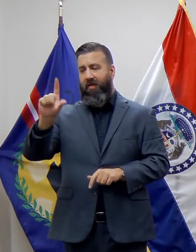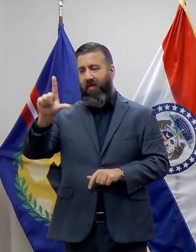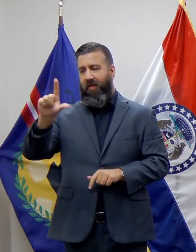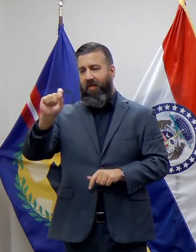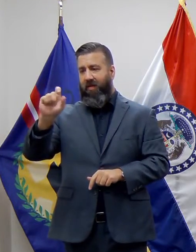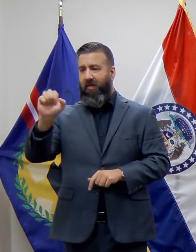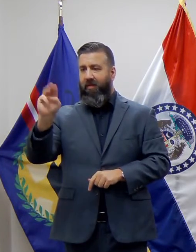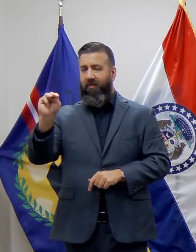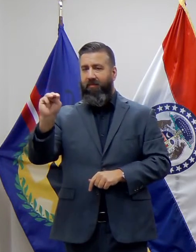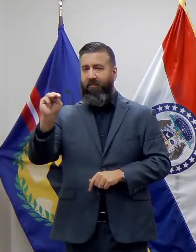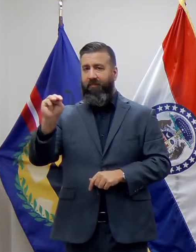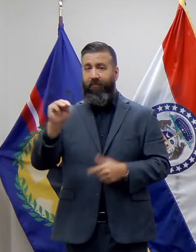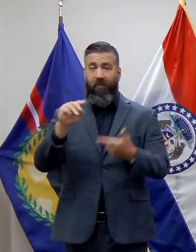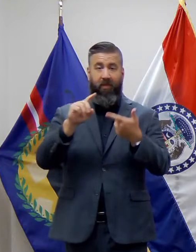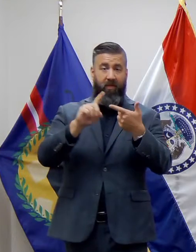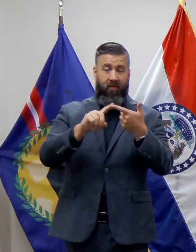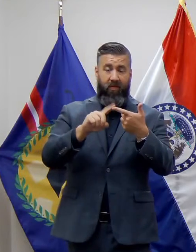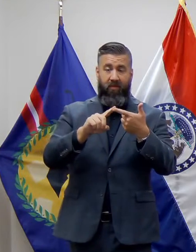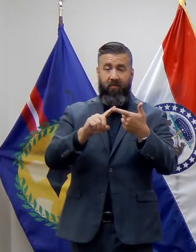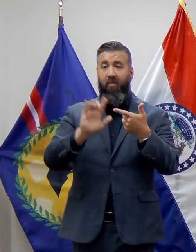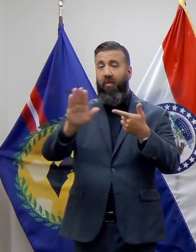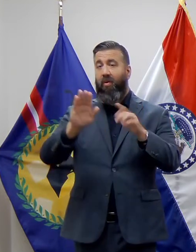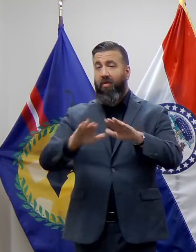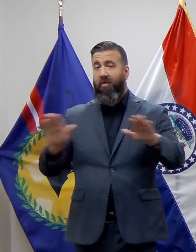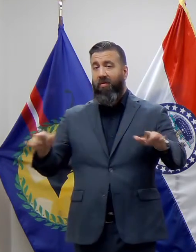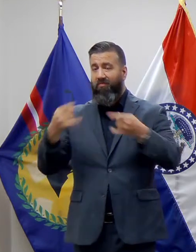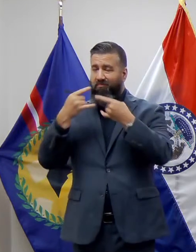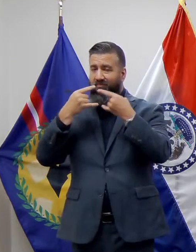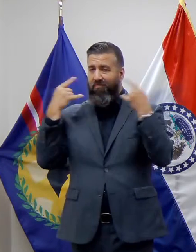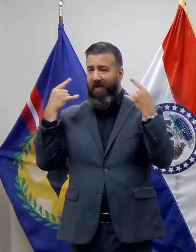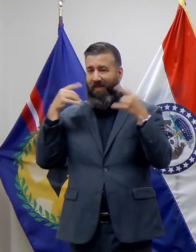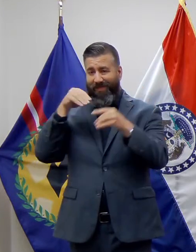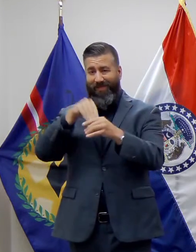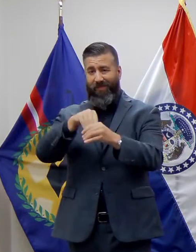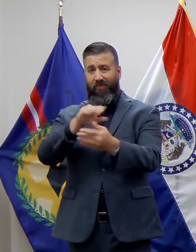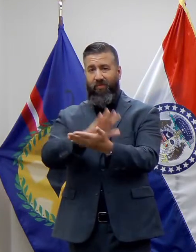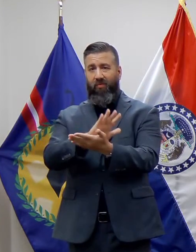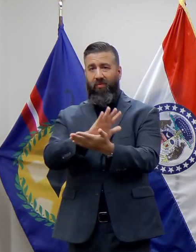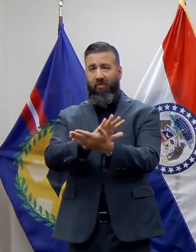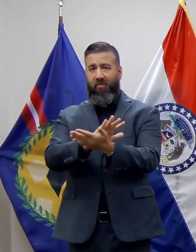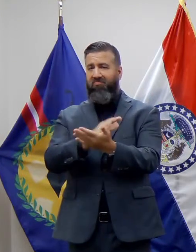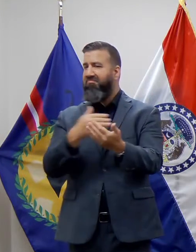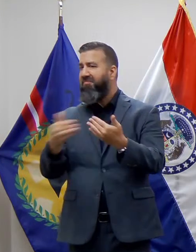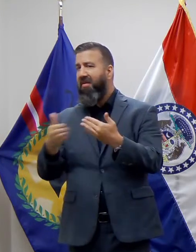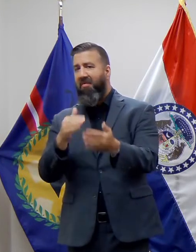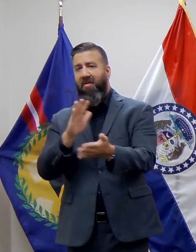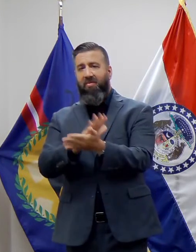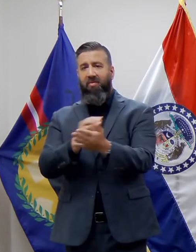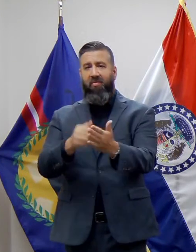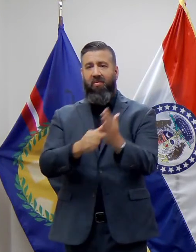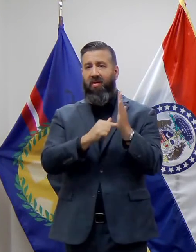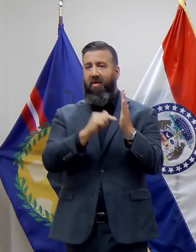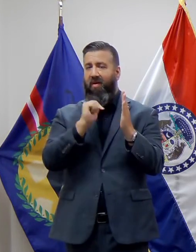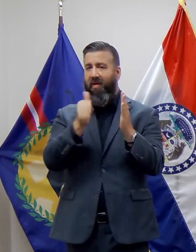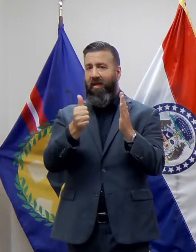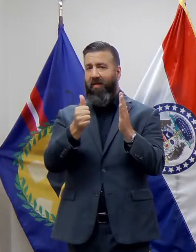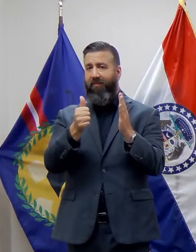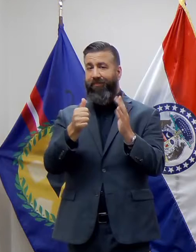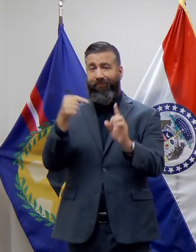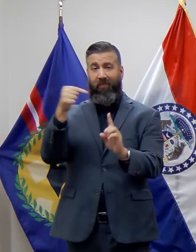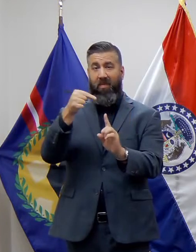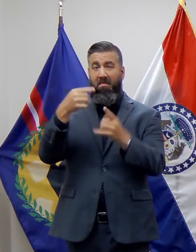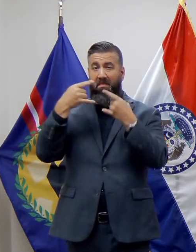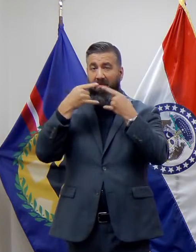children wear masks at school, even if your school doesn't require them. Masks are proven to reduce COVID transmission. They are a key tool